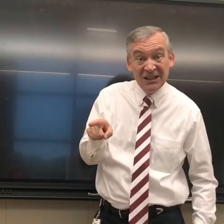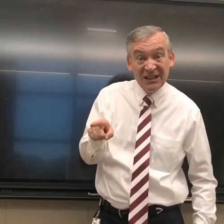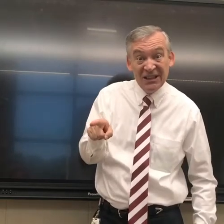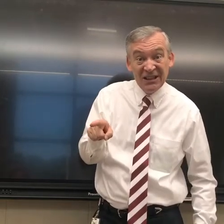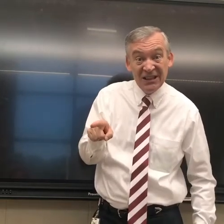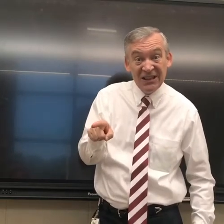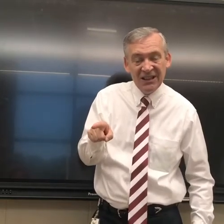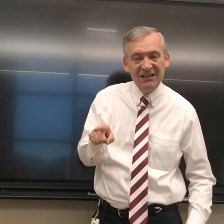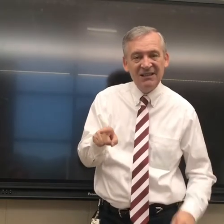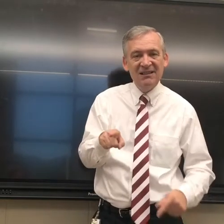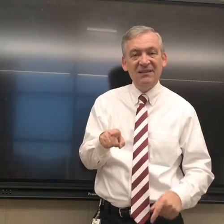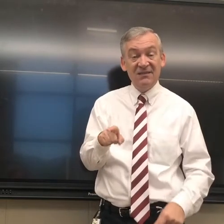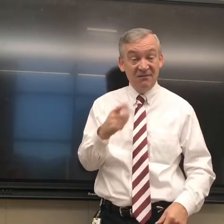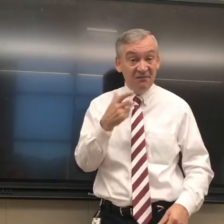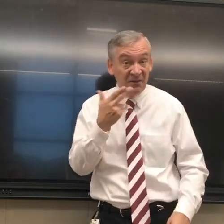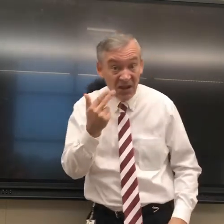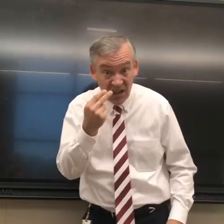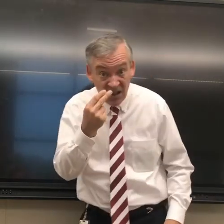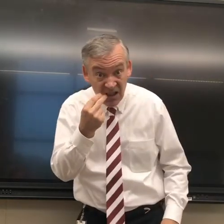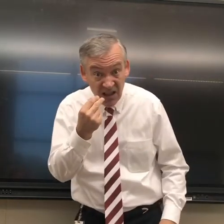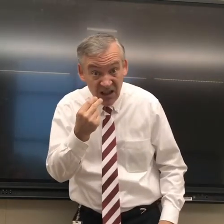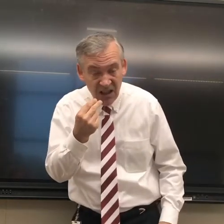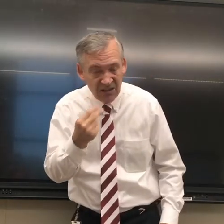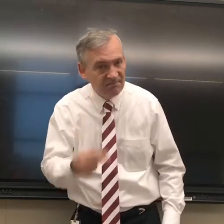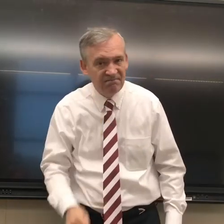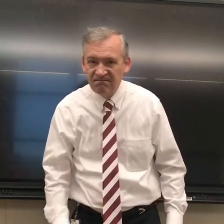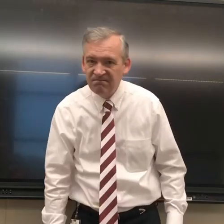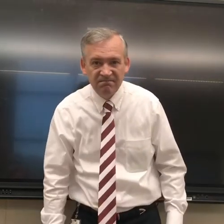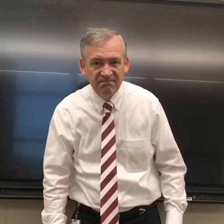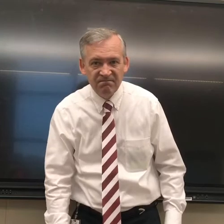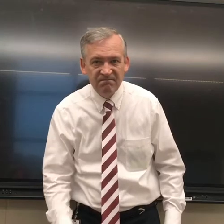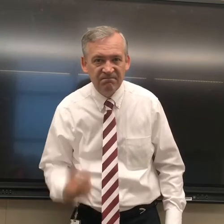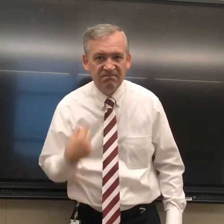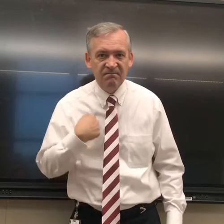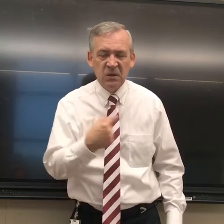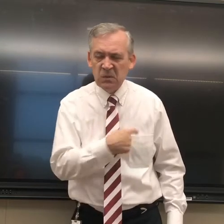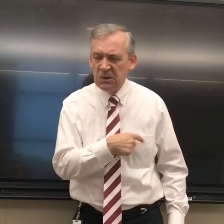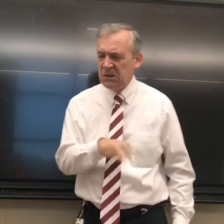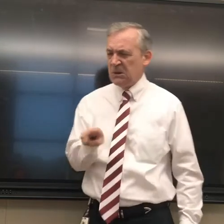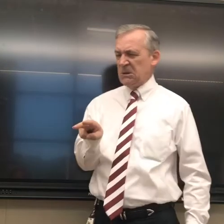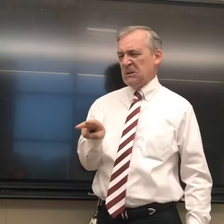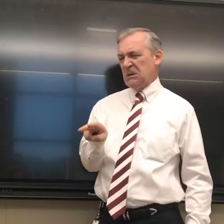But it wasn't comical. It was something we could not name.